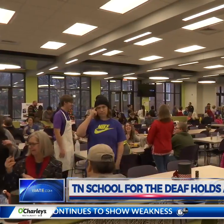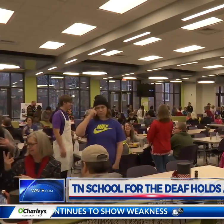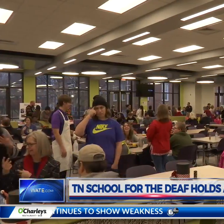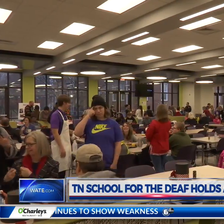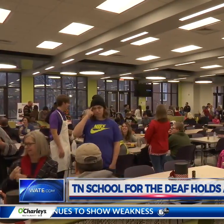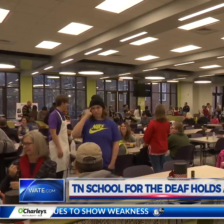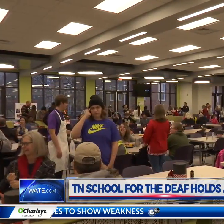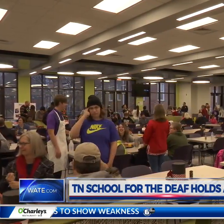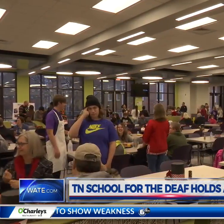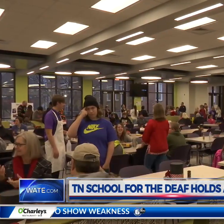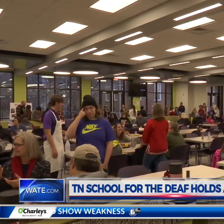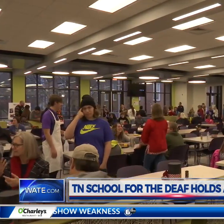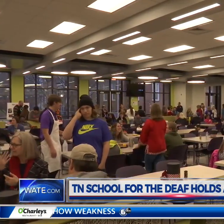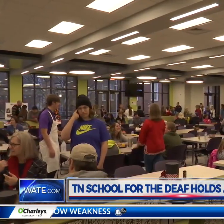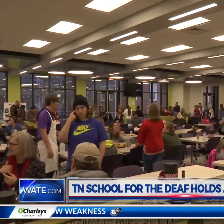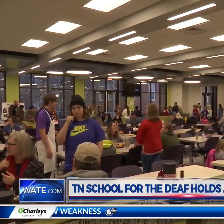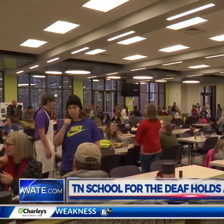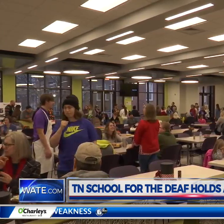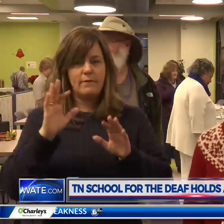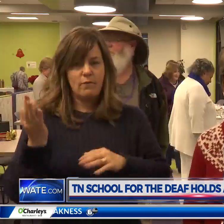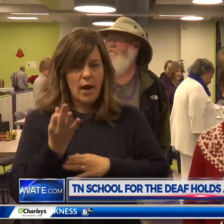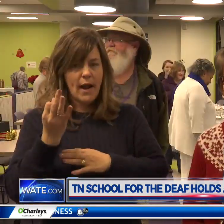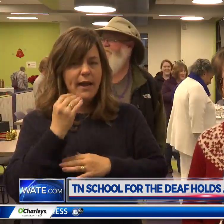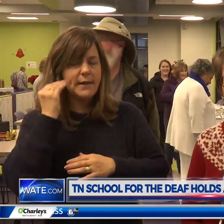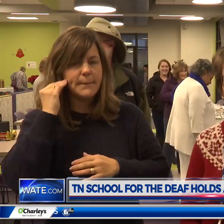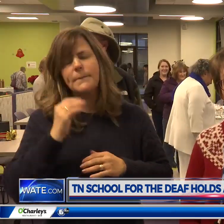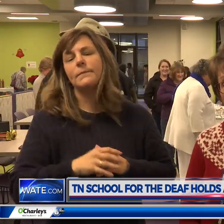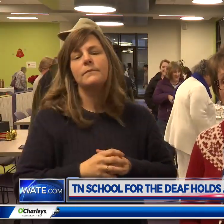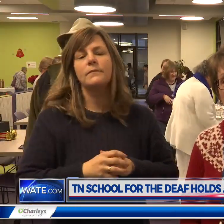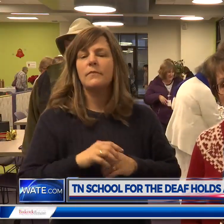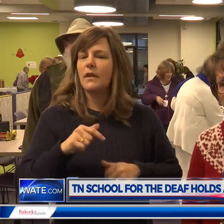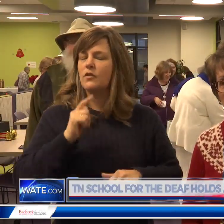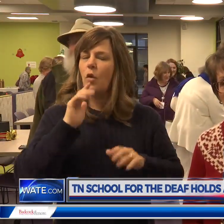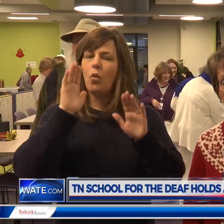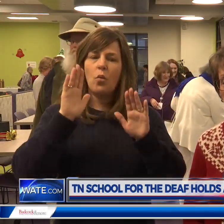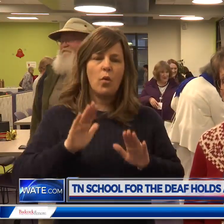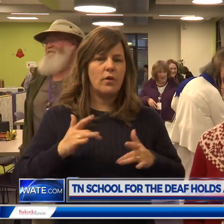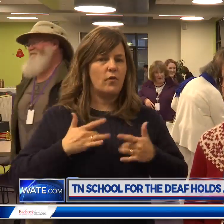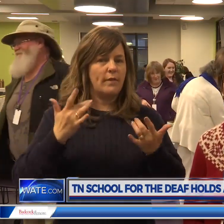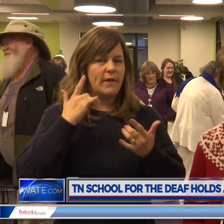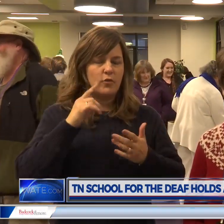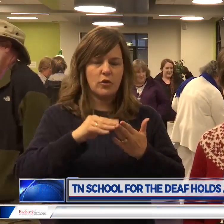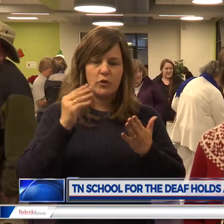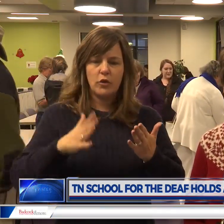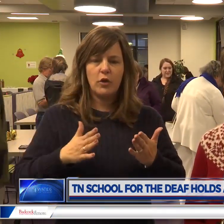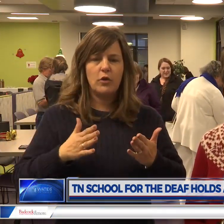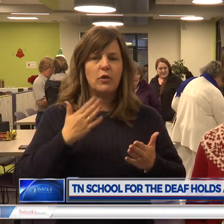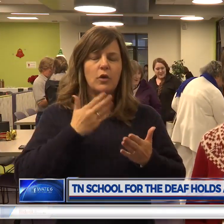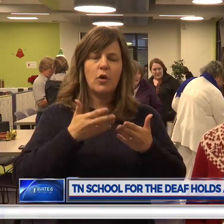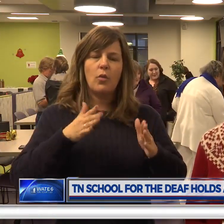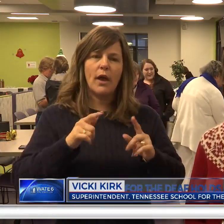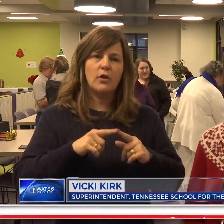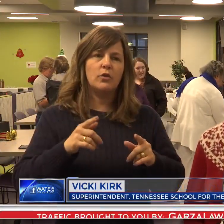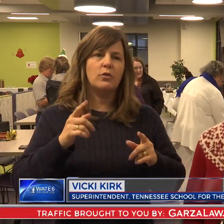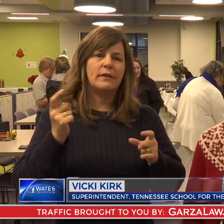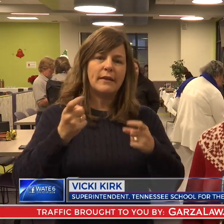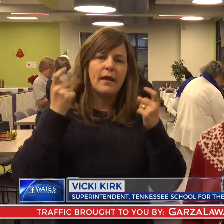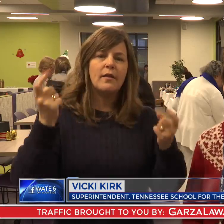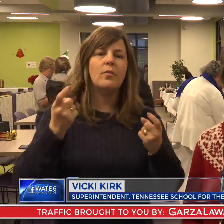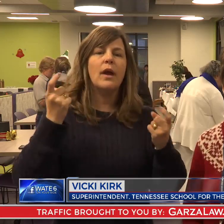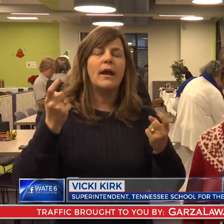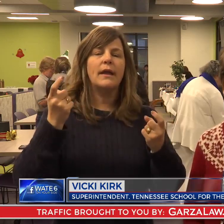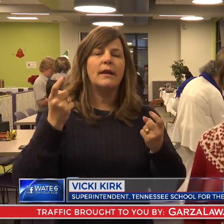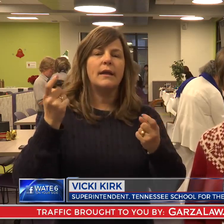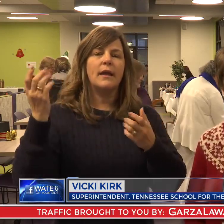the event now for more than 60 years. This is a wonderful event for them it's a way to celebrate and bring awareness to the importance